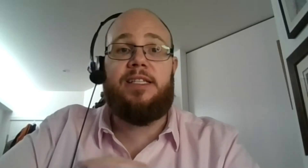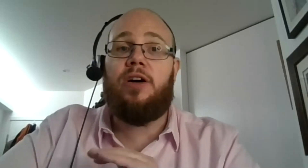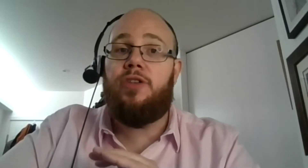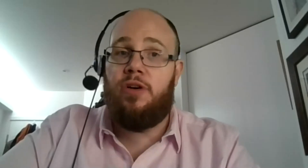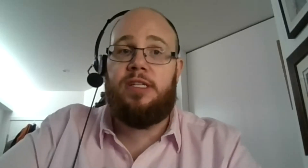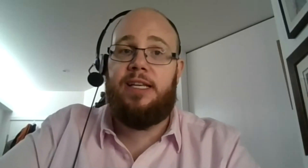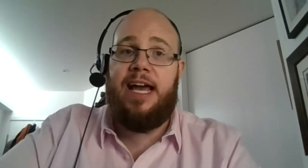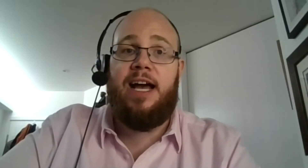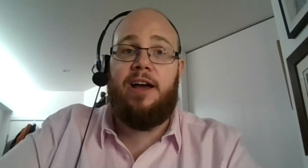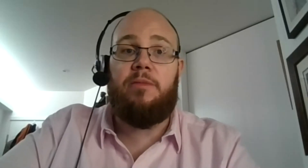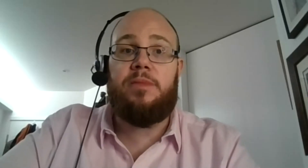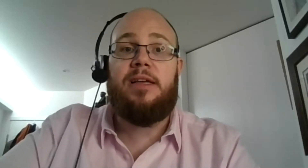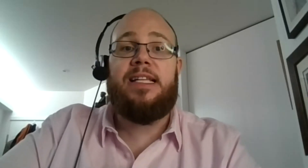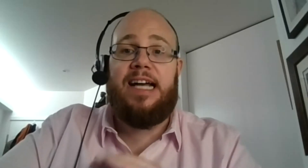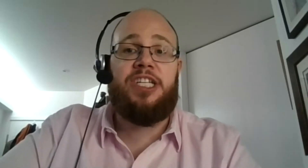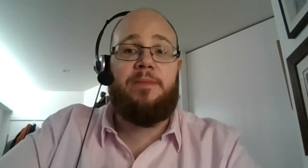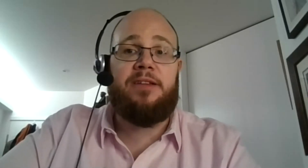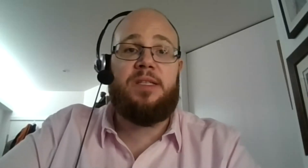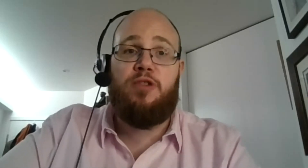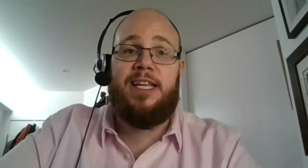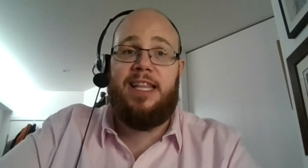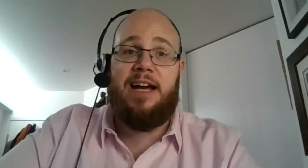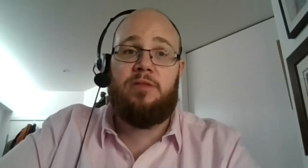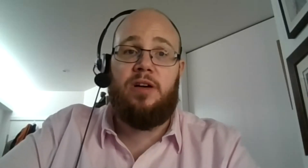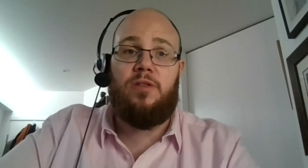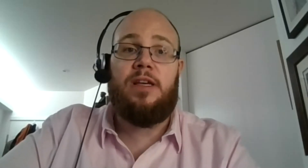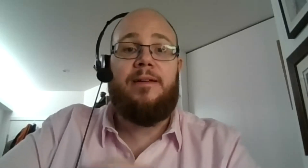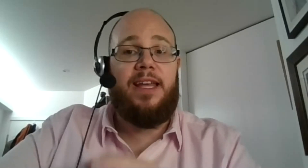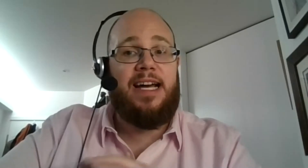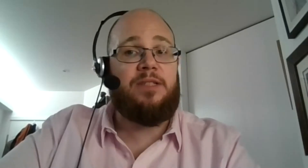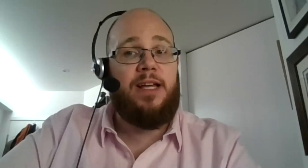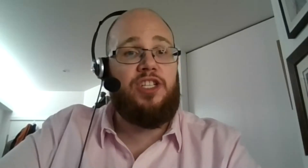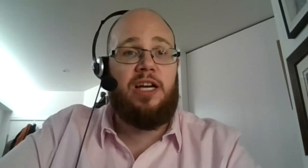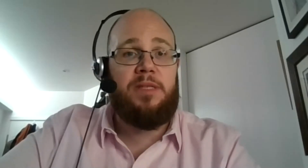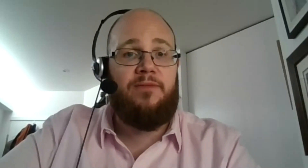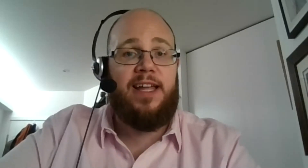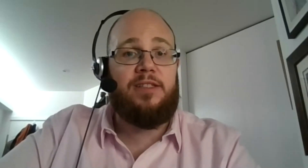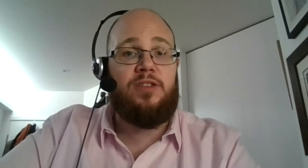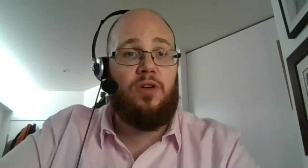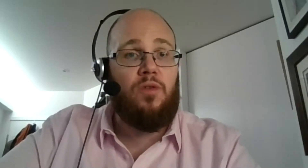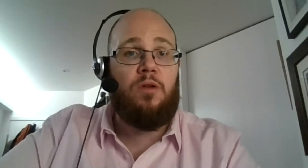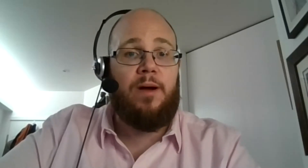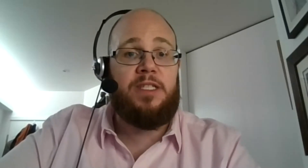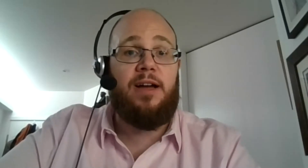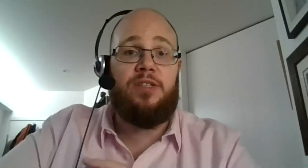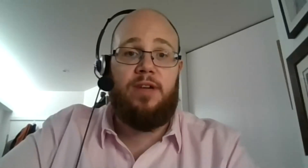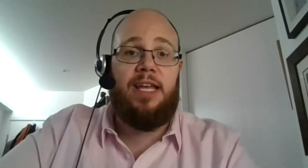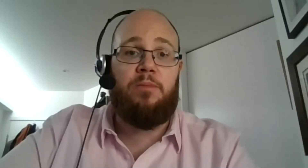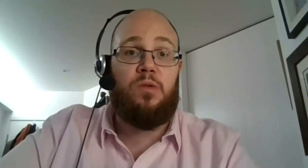are not in care homes. It's actually about spread in the household. And that's where the germdefense.org website is really